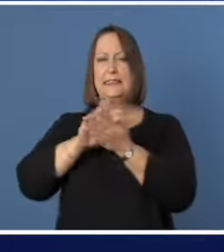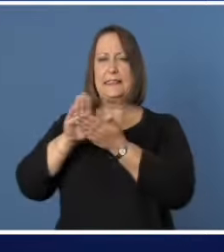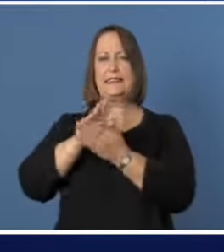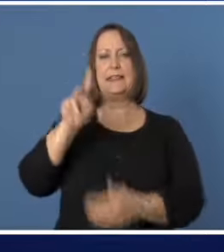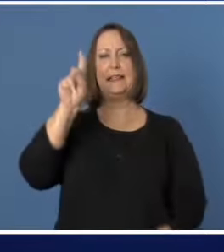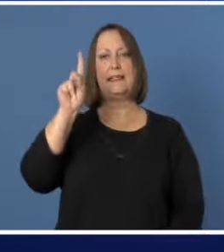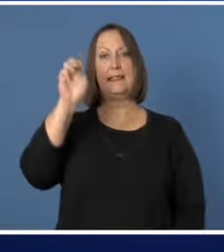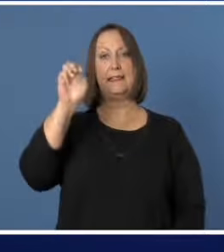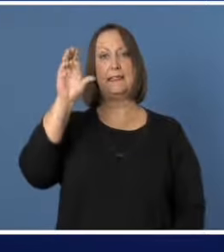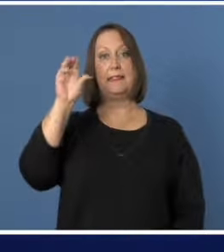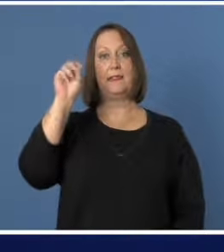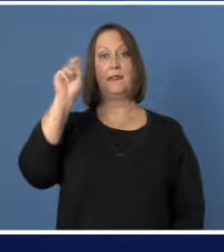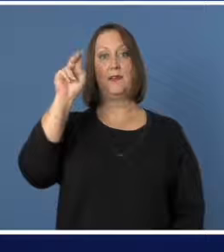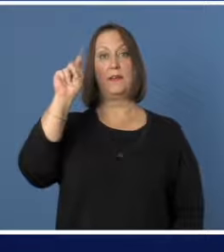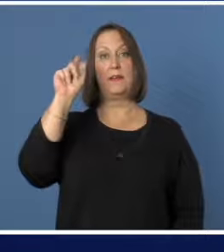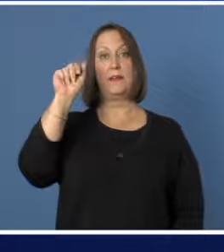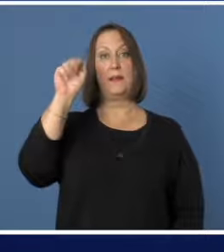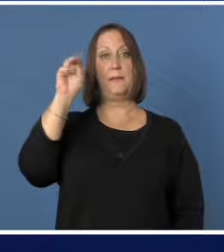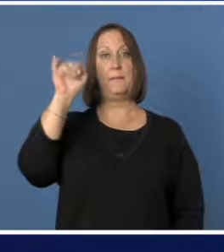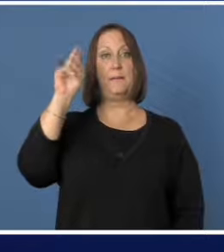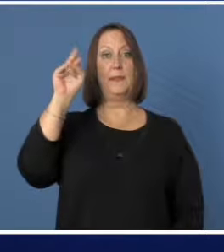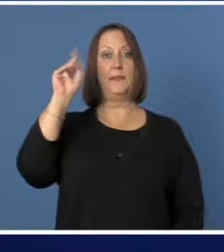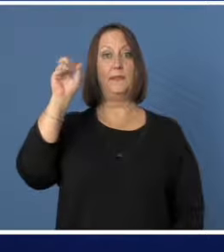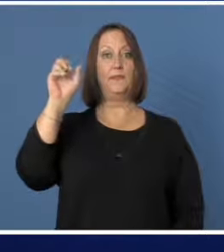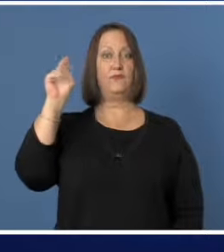Decontamination guidelines are as follows.